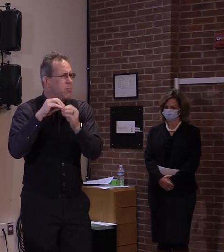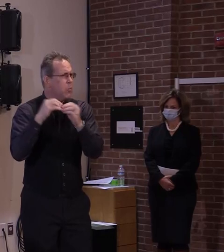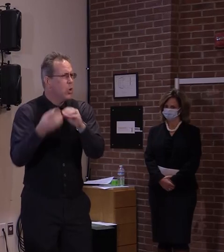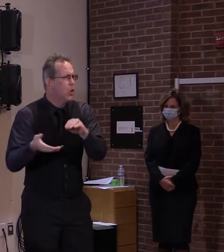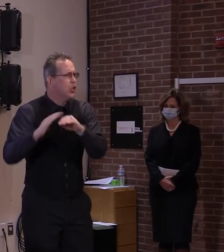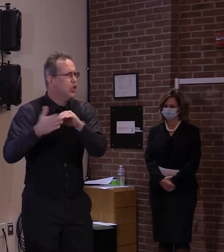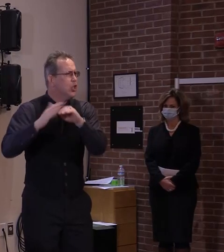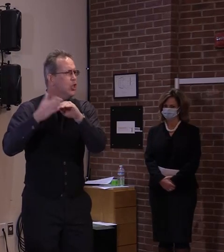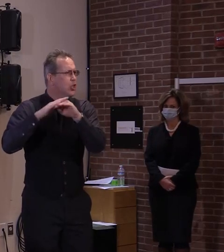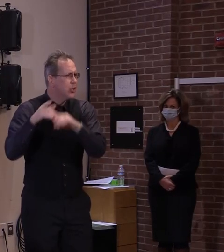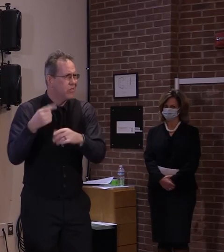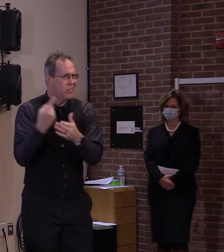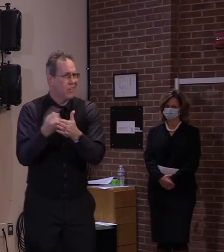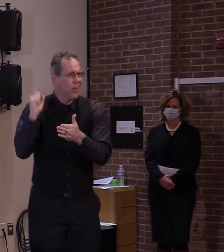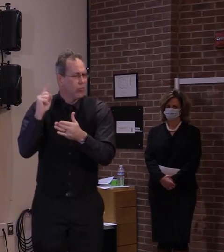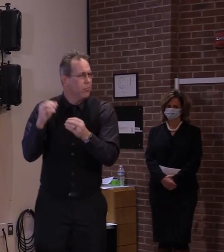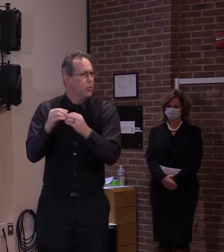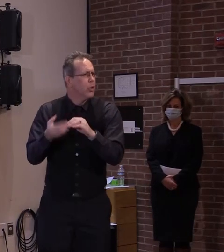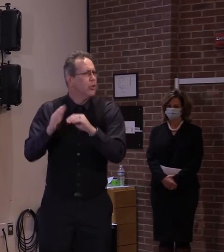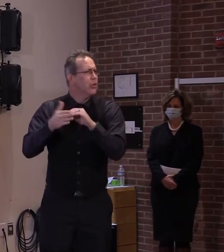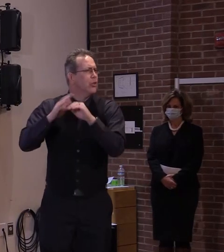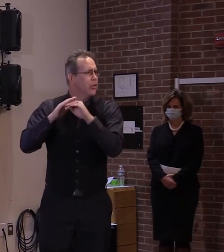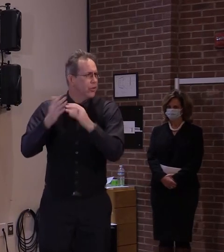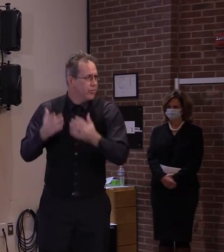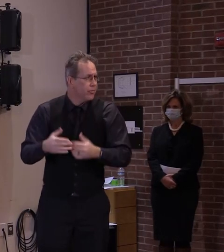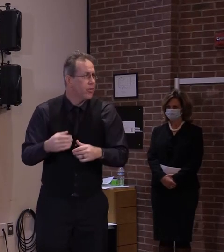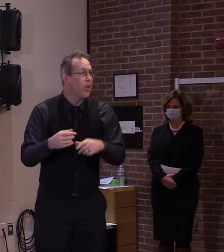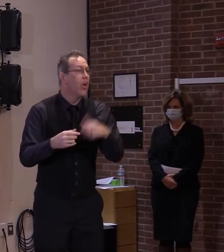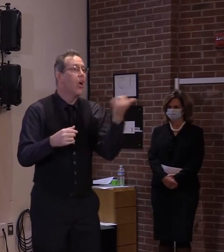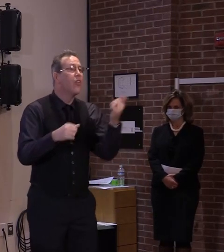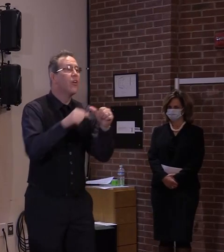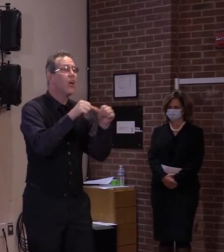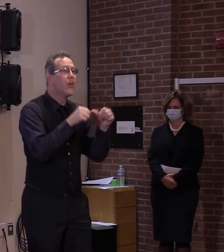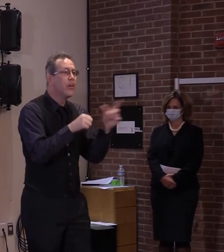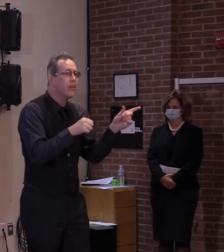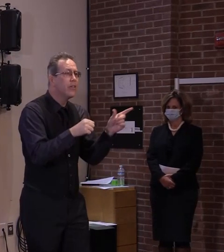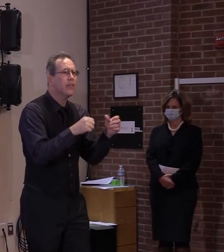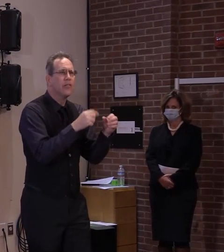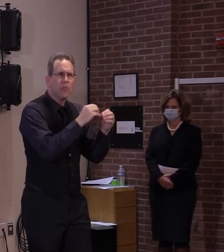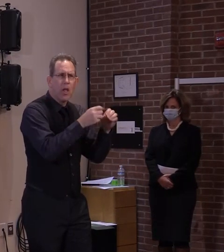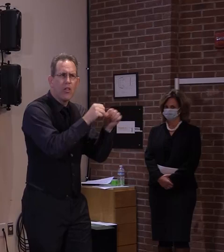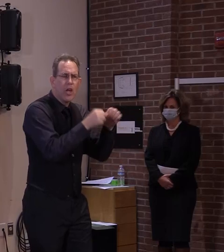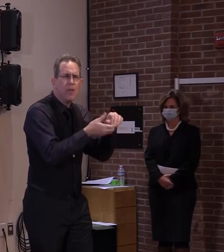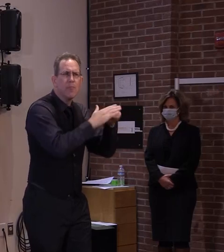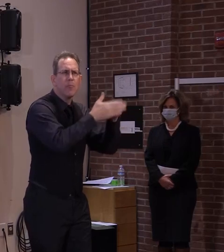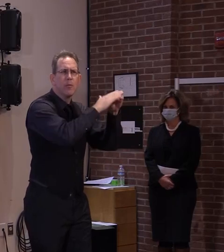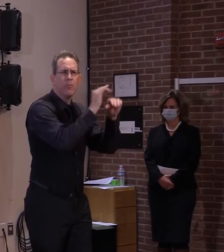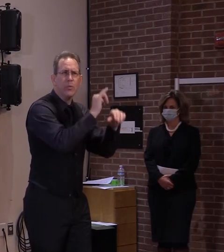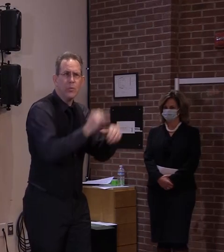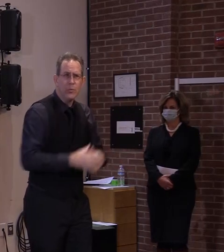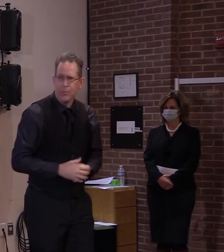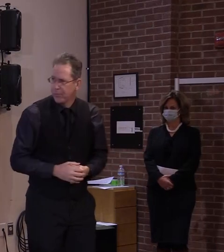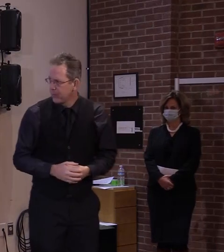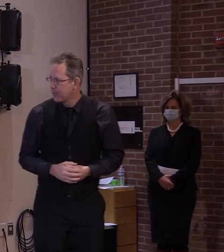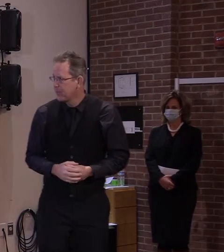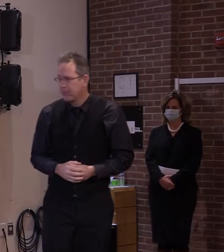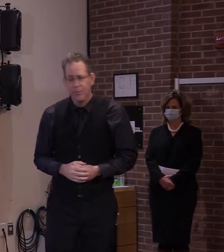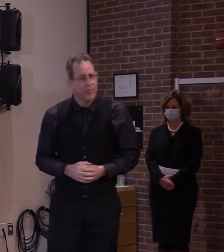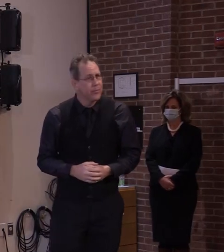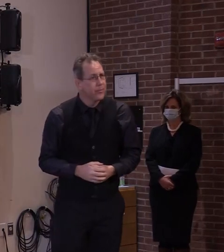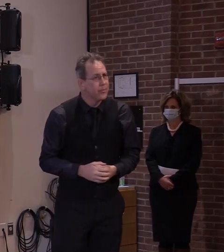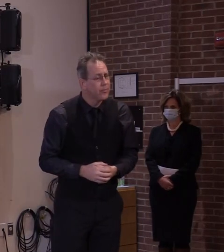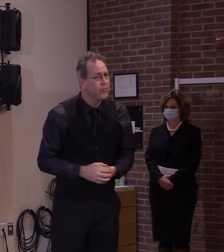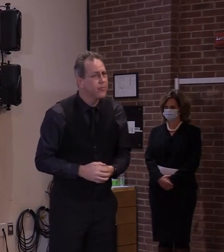are up about 92% from a week ago. So really, it seems like the virus is spreading fast on our borders. And